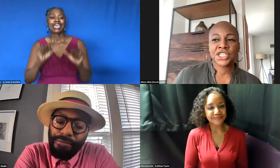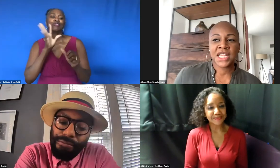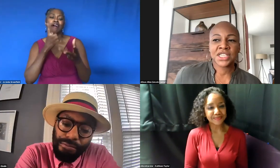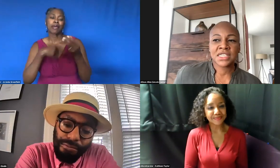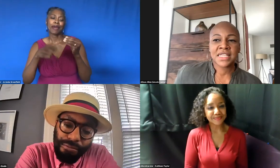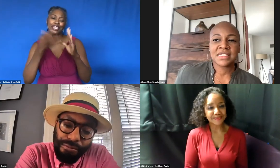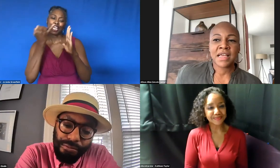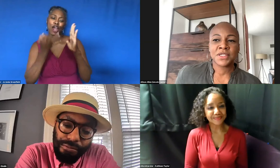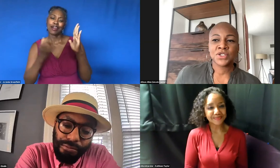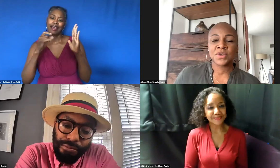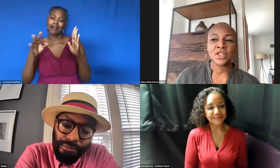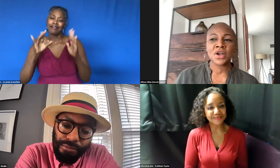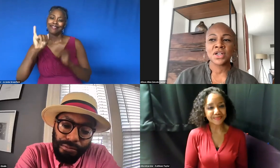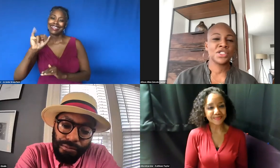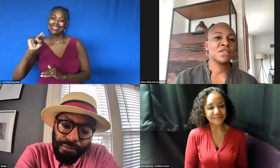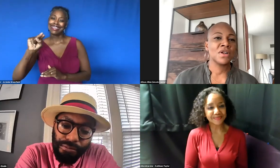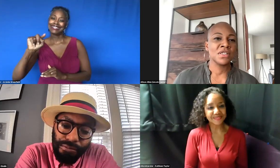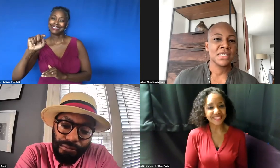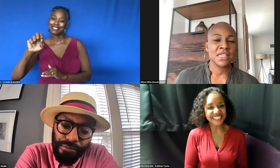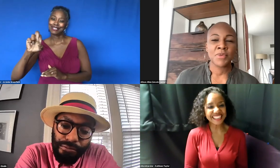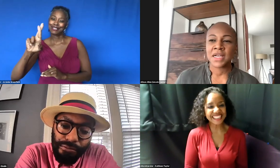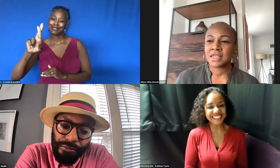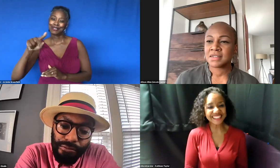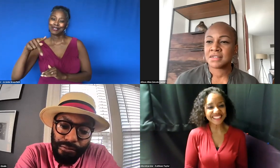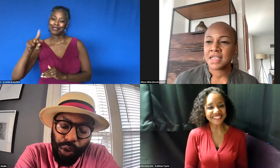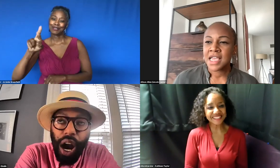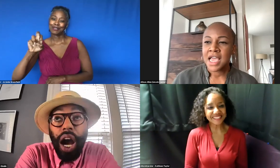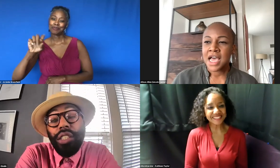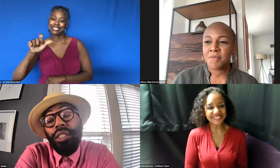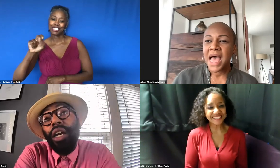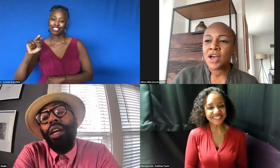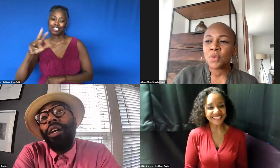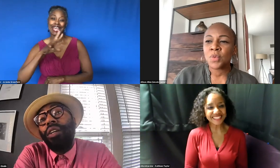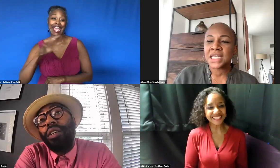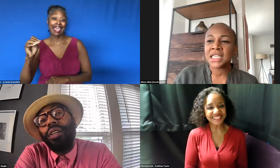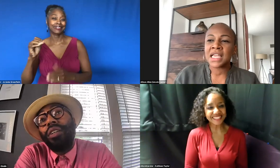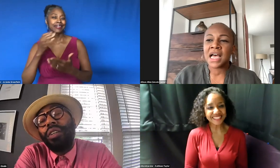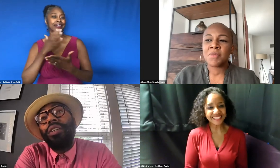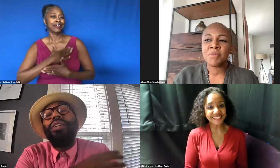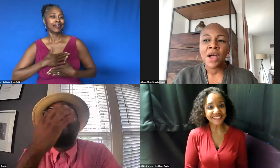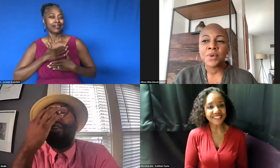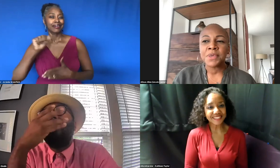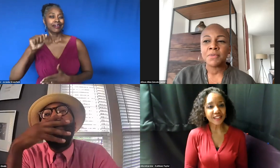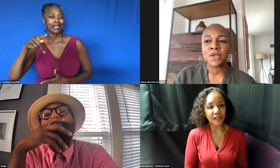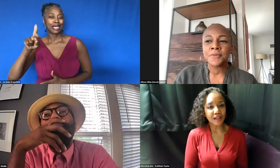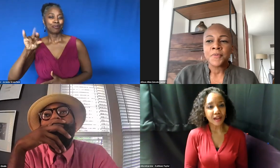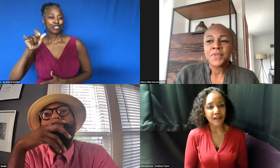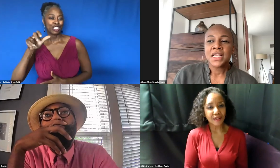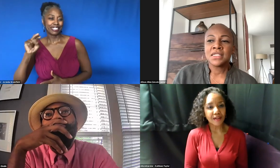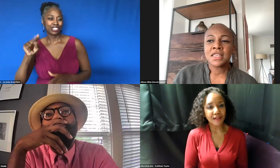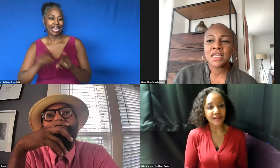and appreciation as steps to a larger artistic process? Gosh. How can we empower